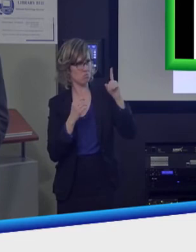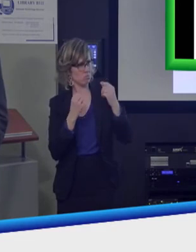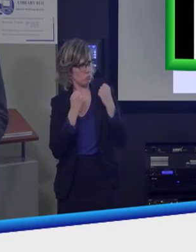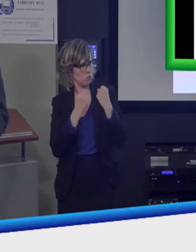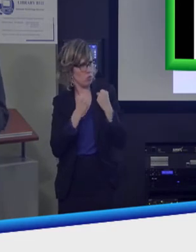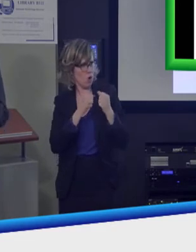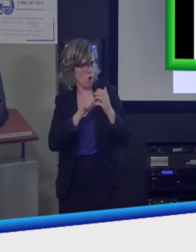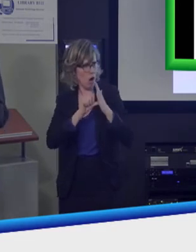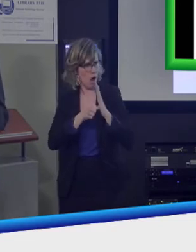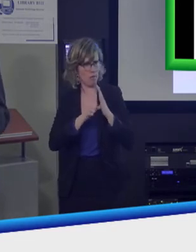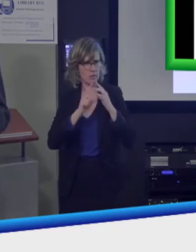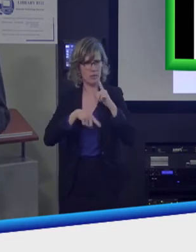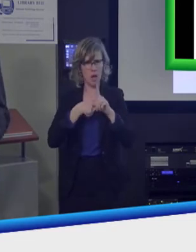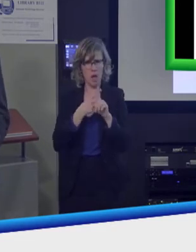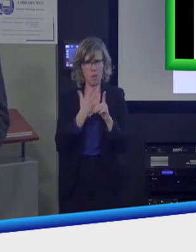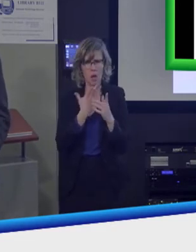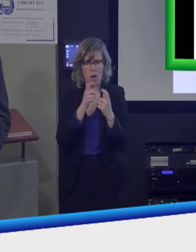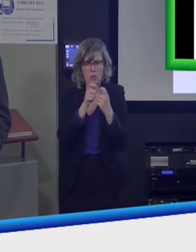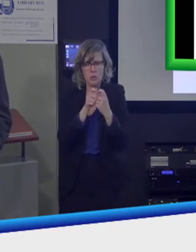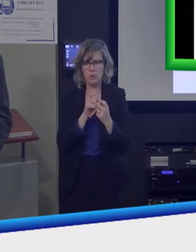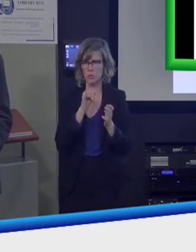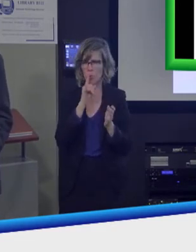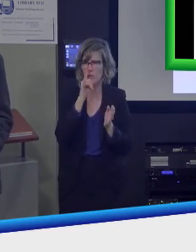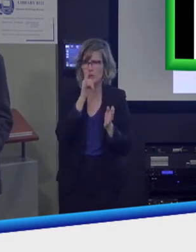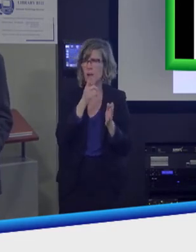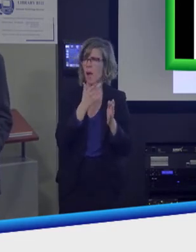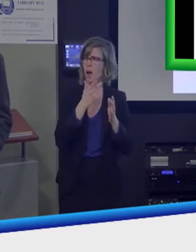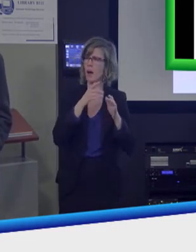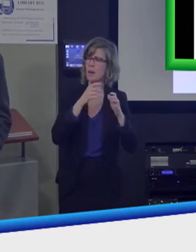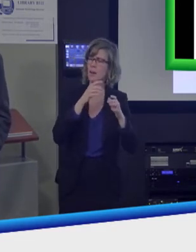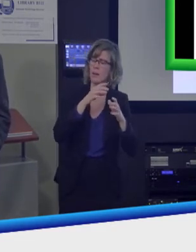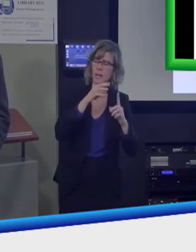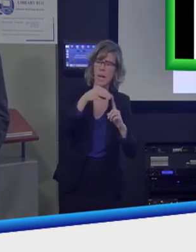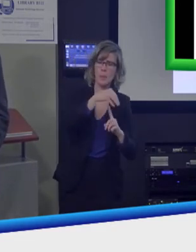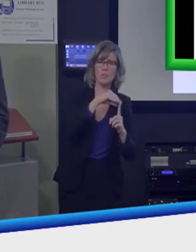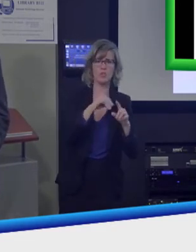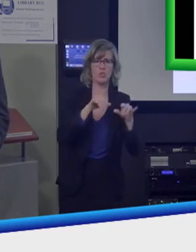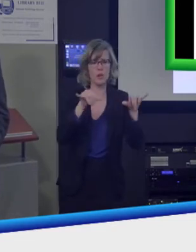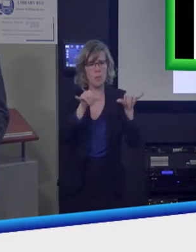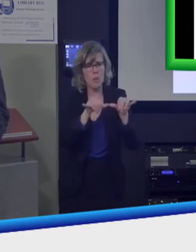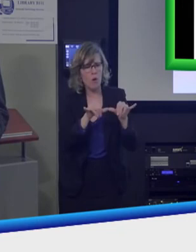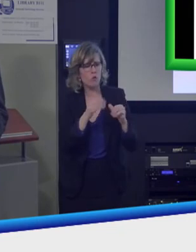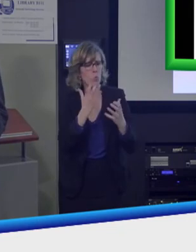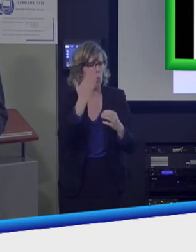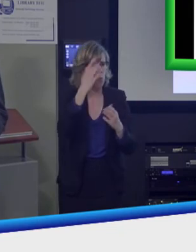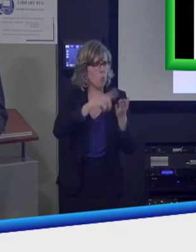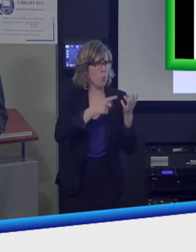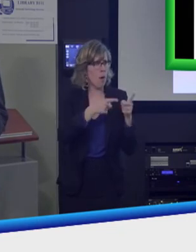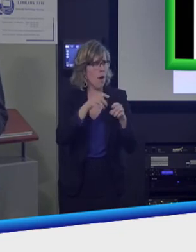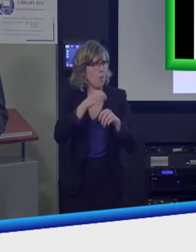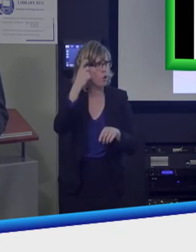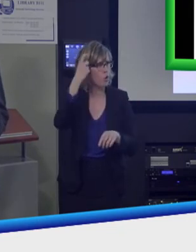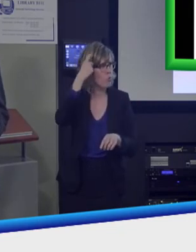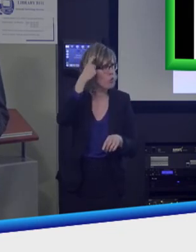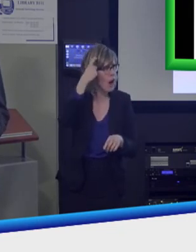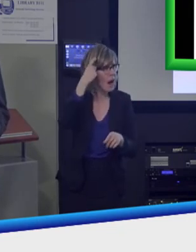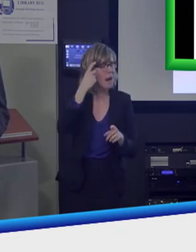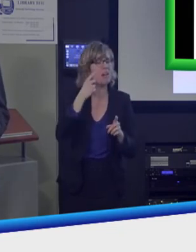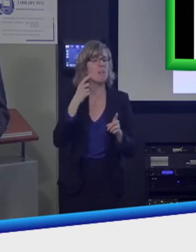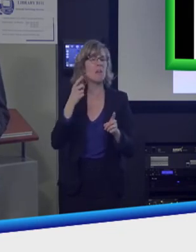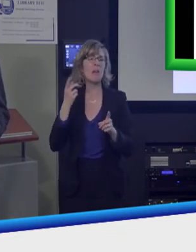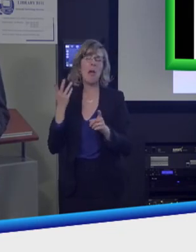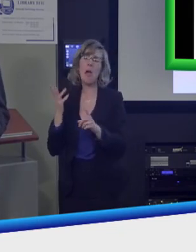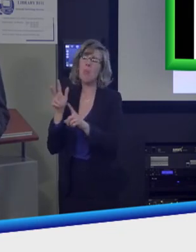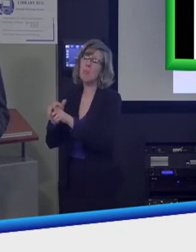on very sophisticated imaging and measurement techniques of what's going on in the brain, and the implications for any